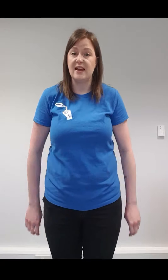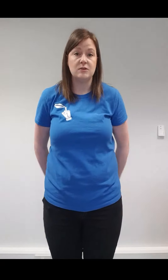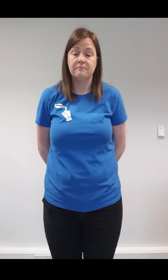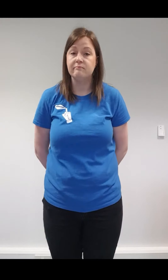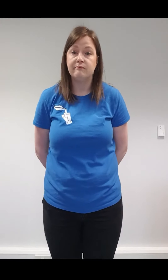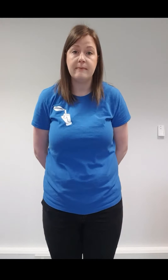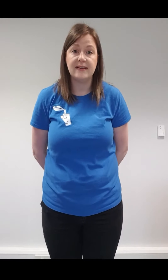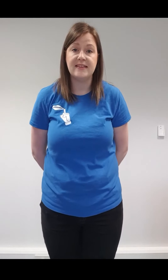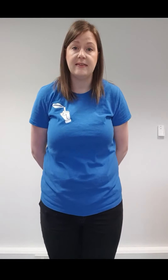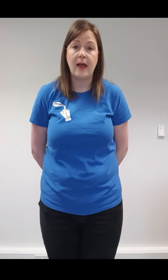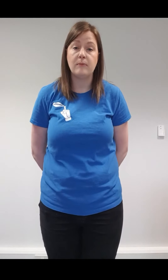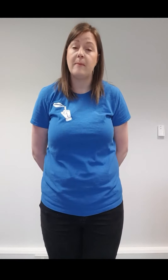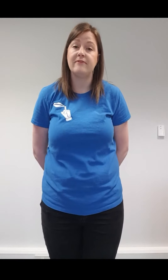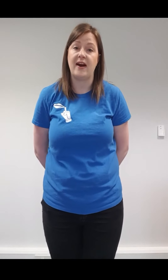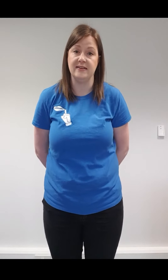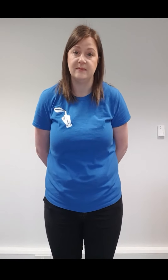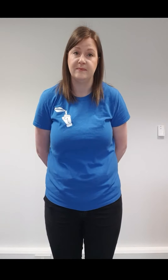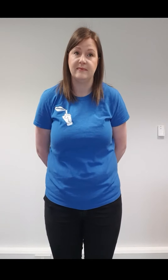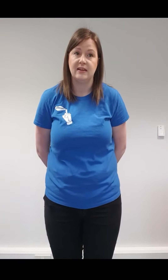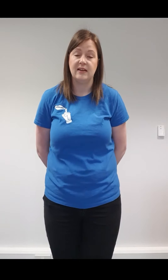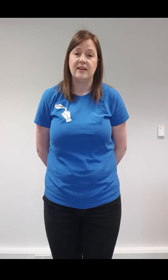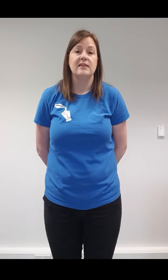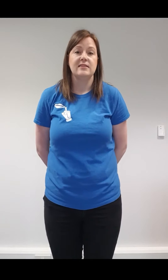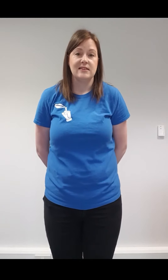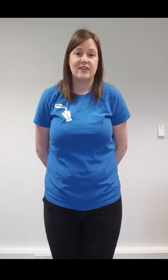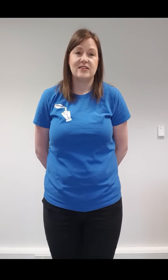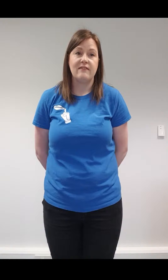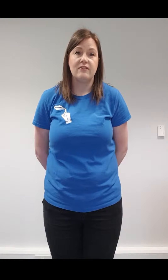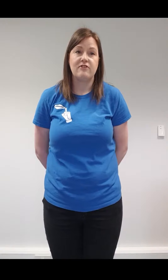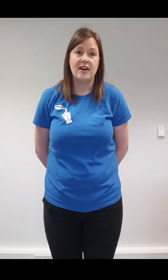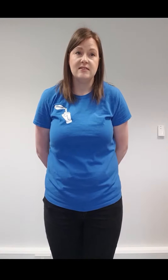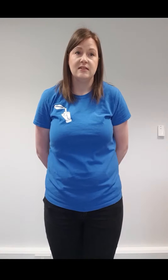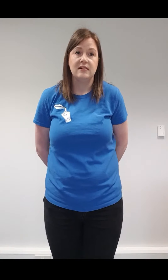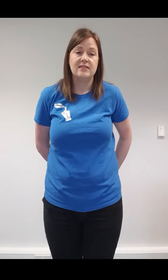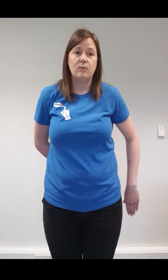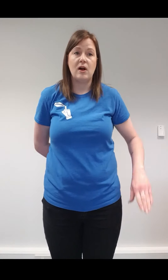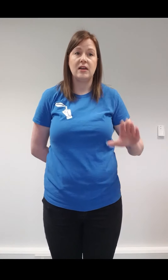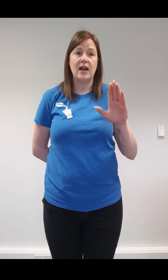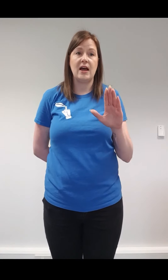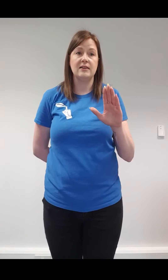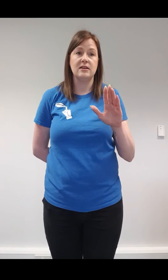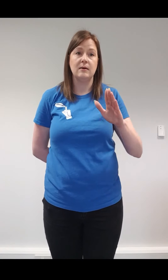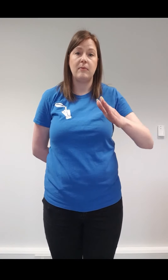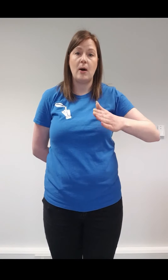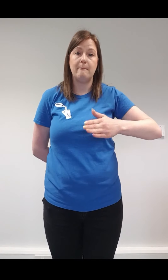Instead, we might seek their help from a friend. So the sign for friend is a working hand, palm